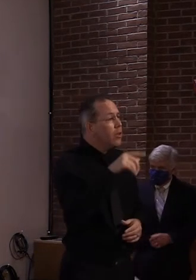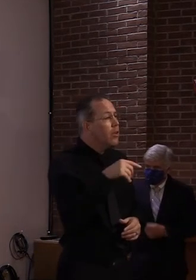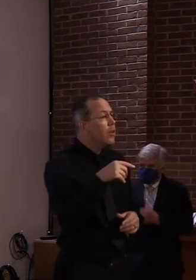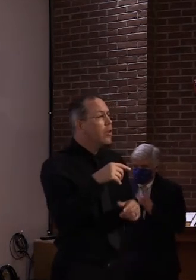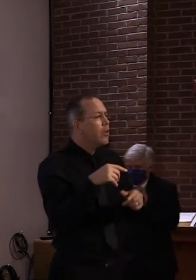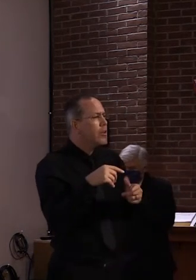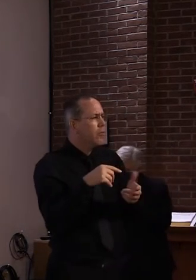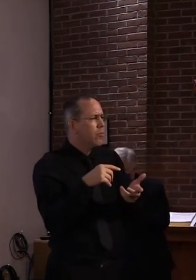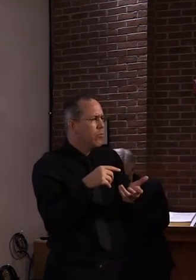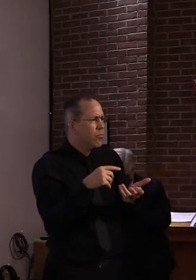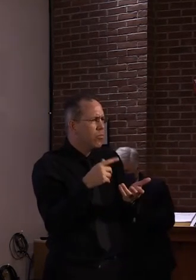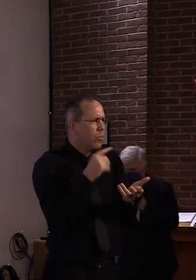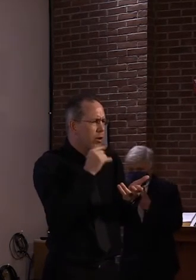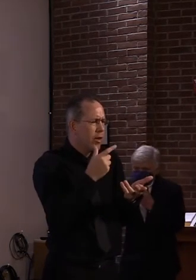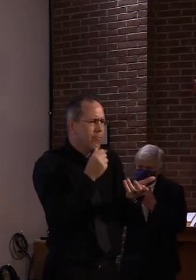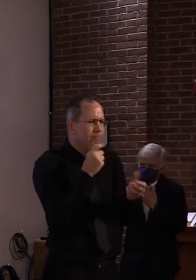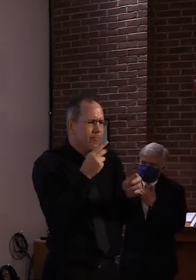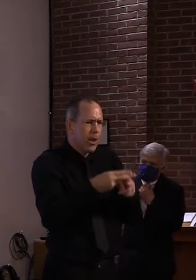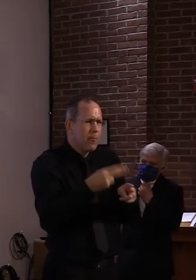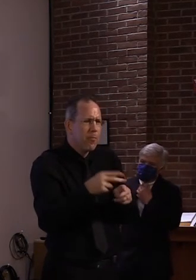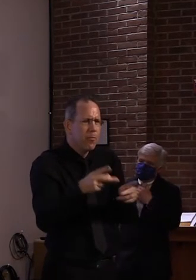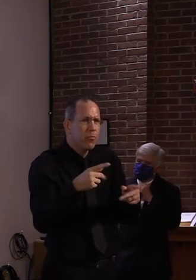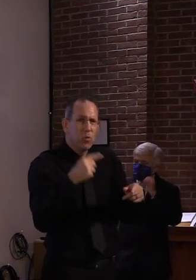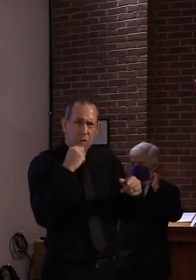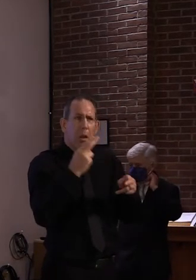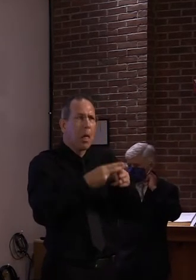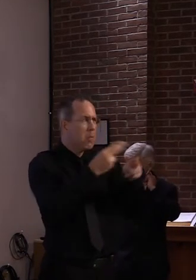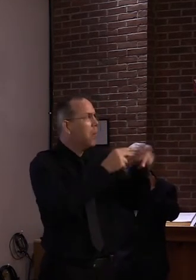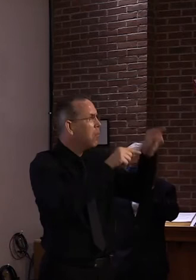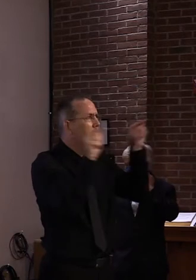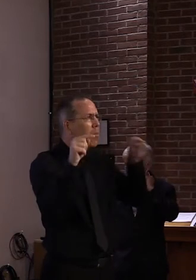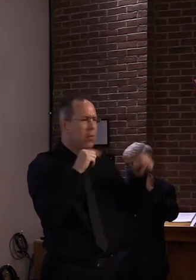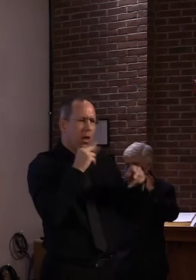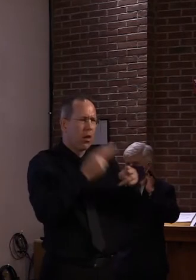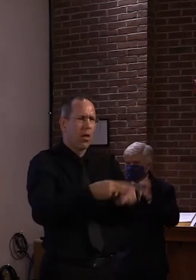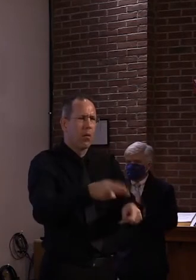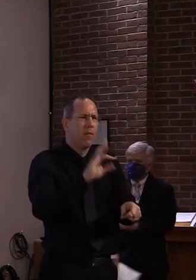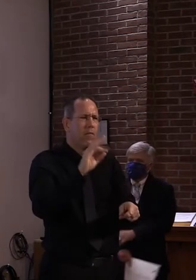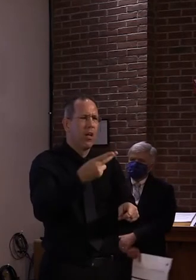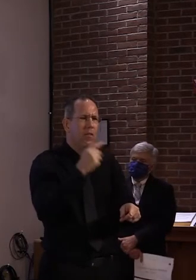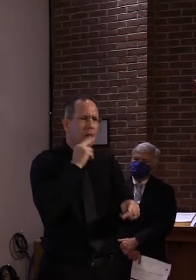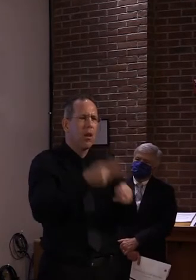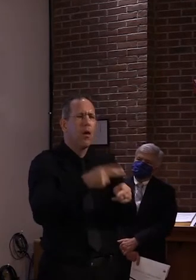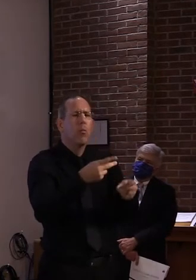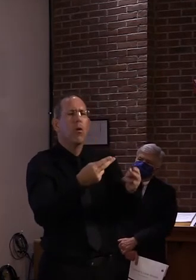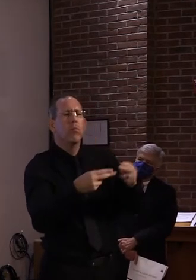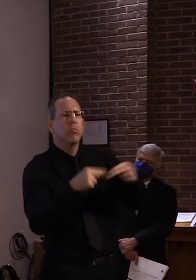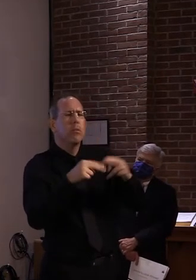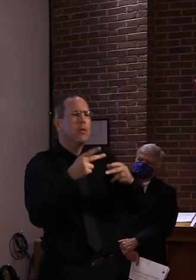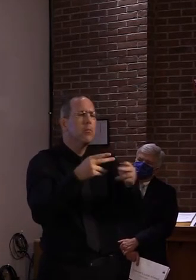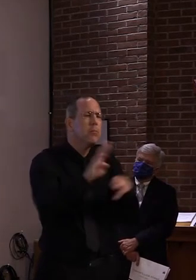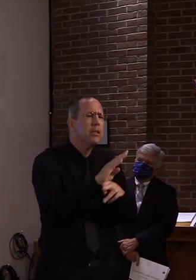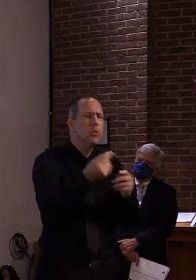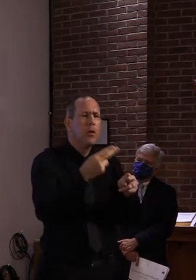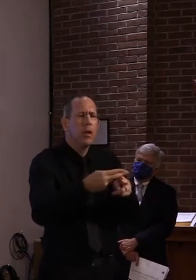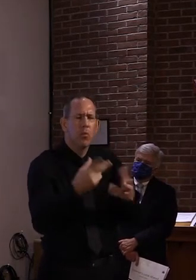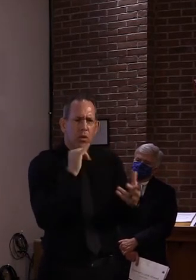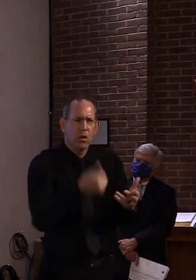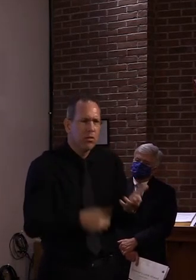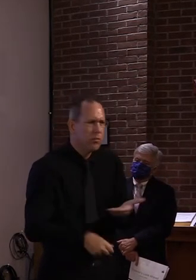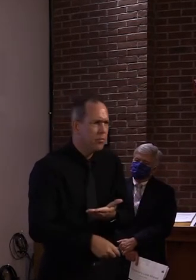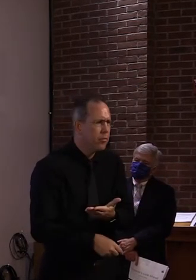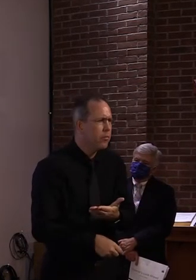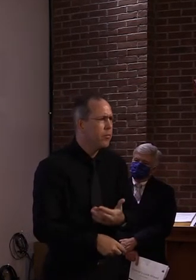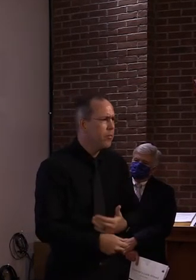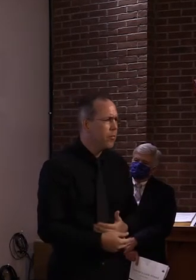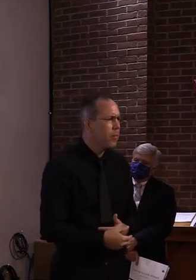And one reader is wondering if the health department will identify any Vermont restaurant that might have a group of employees